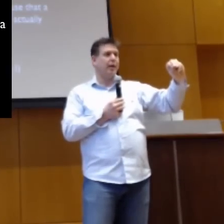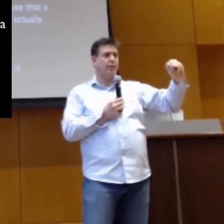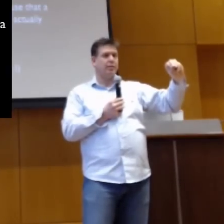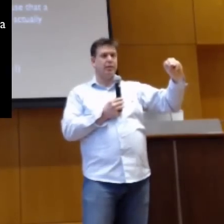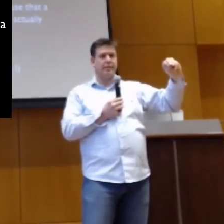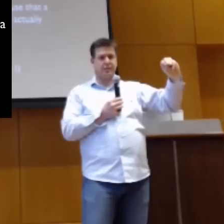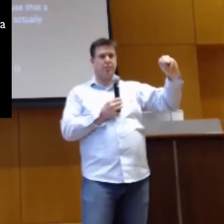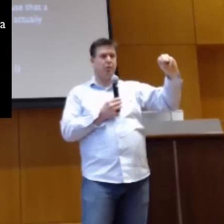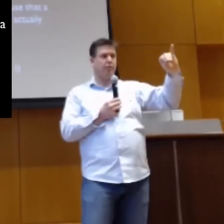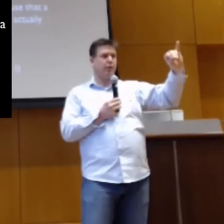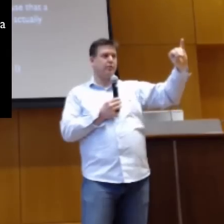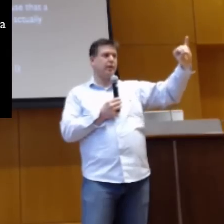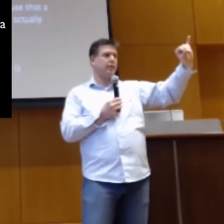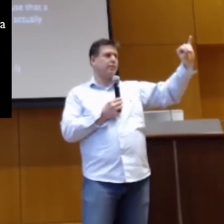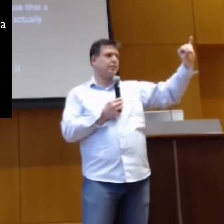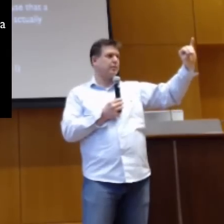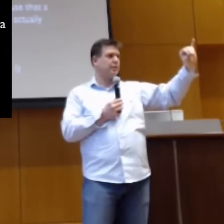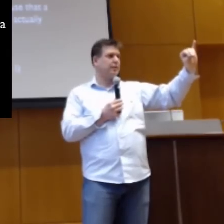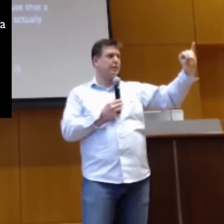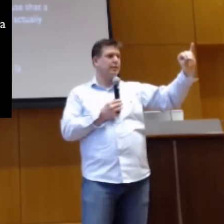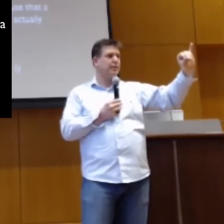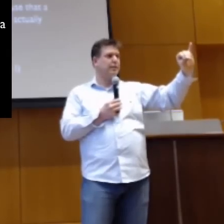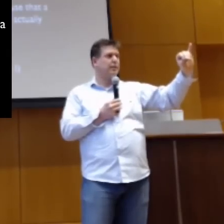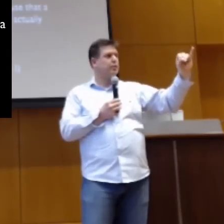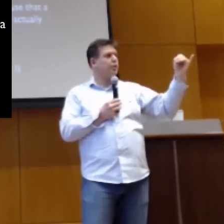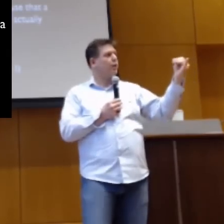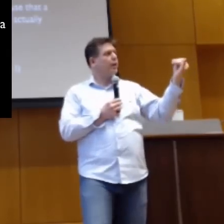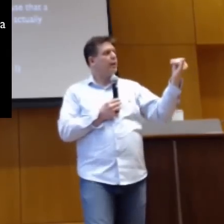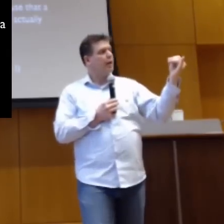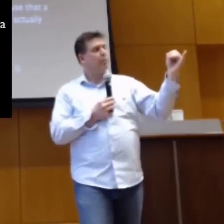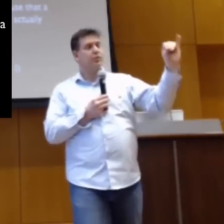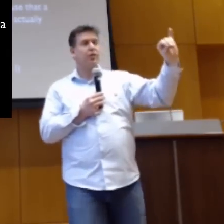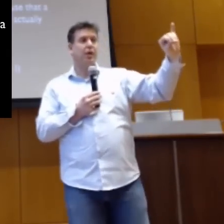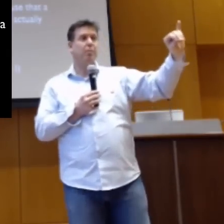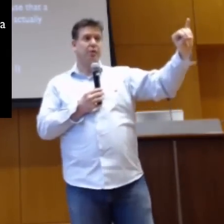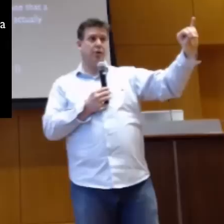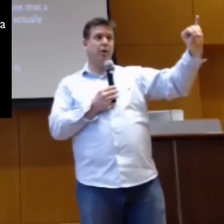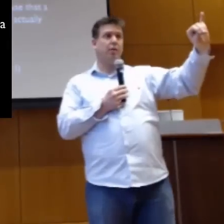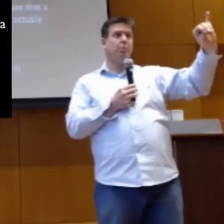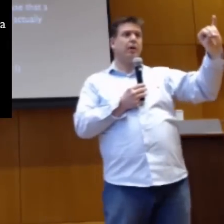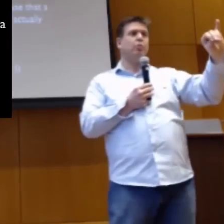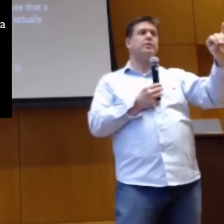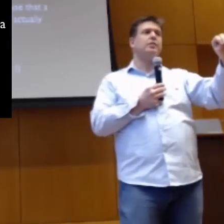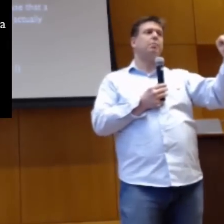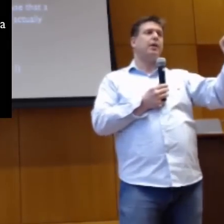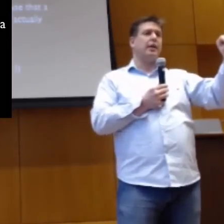as a symbol that looks like this. So it puts the thumb under, but it raises the pinky.